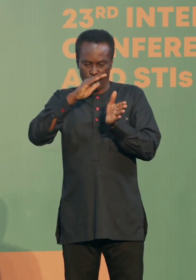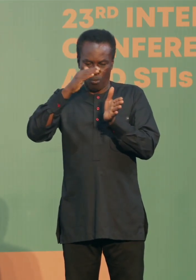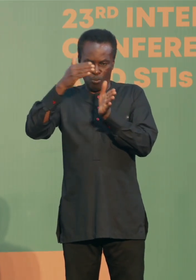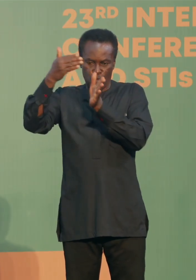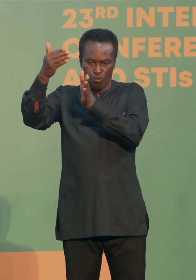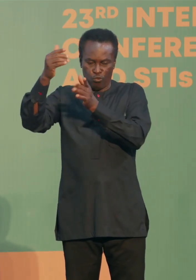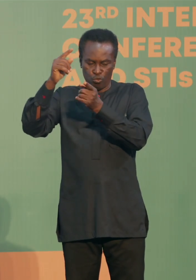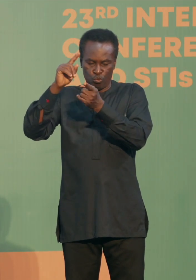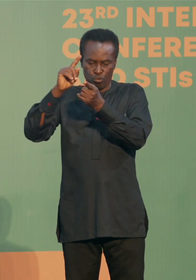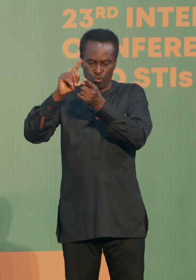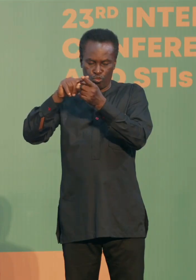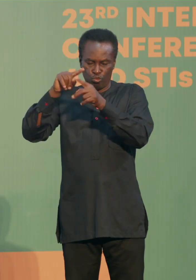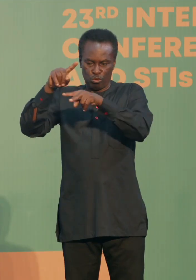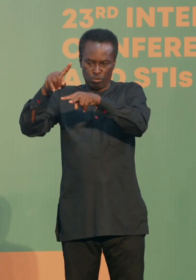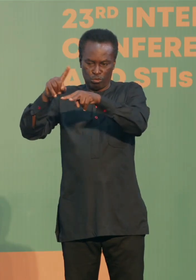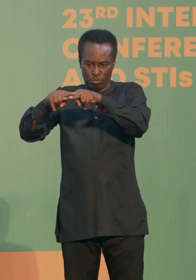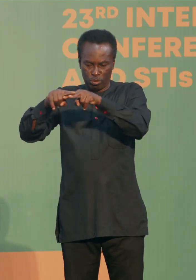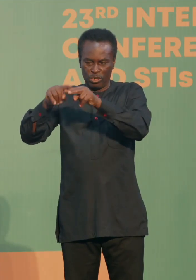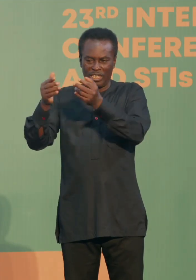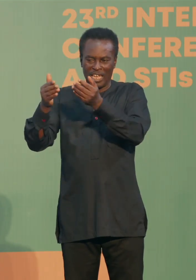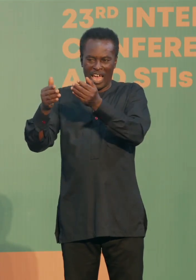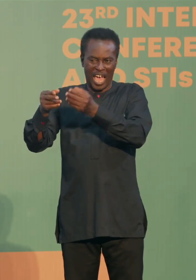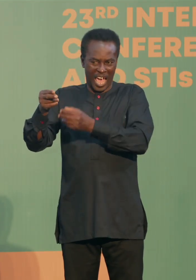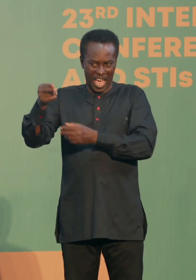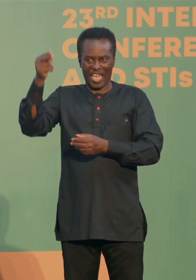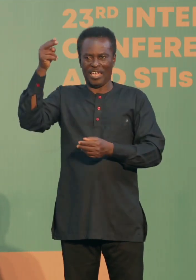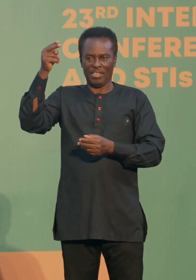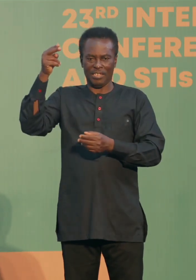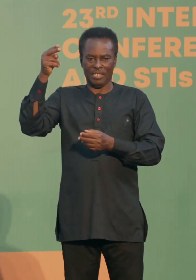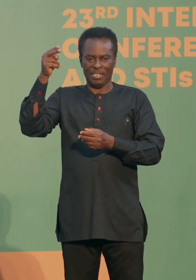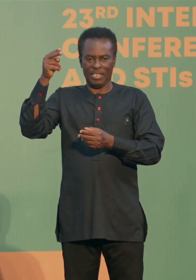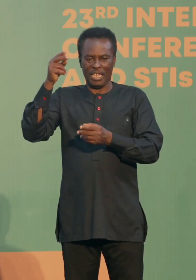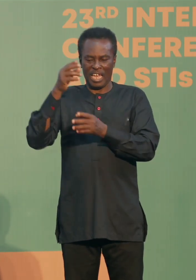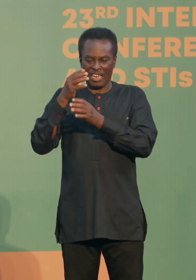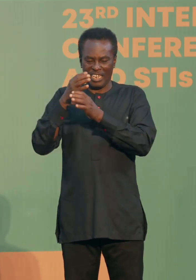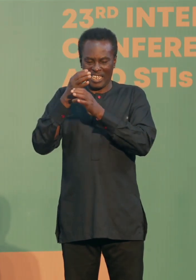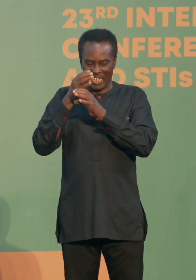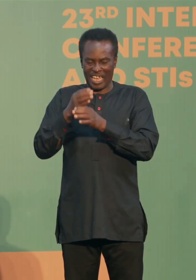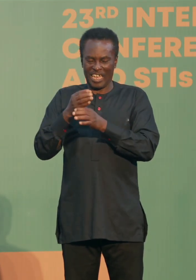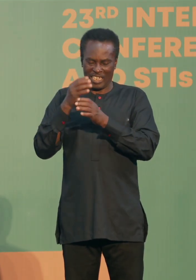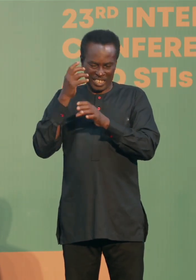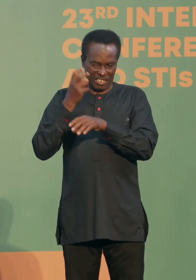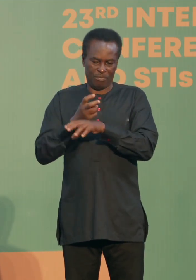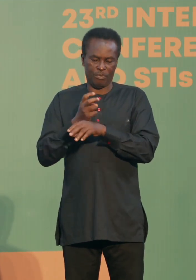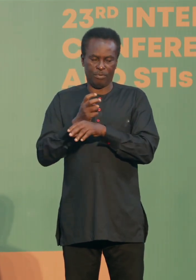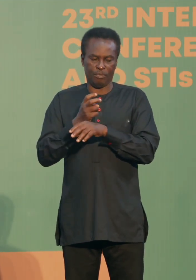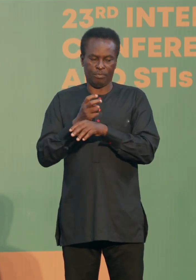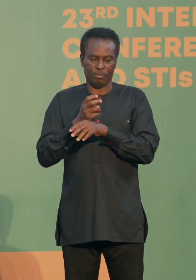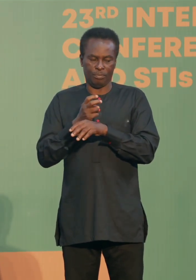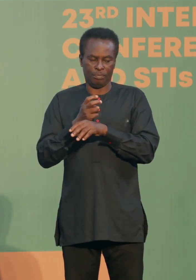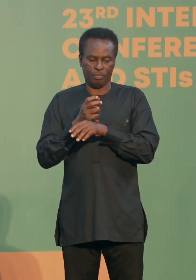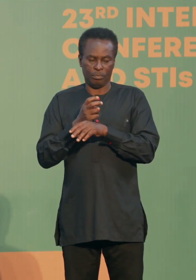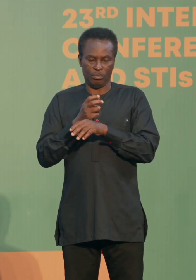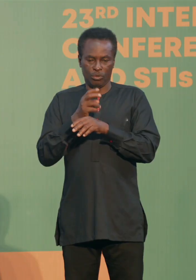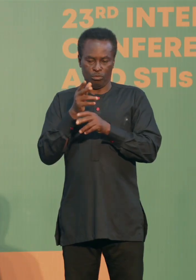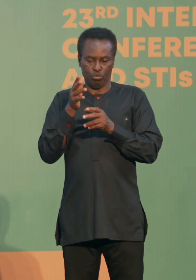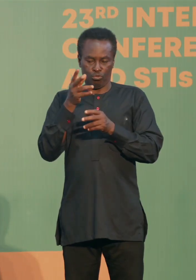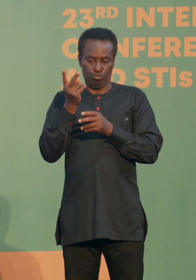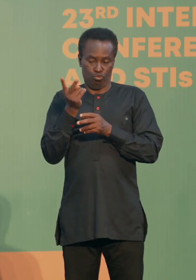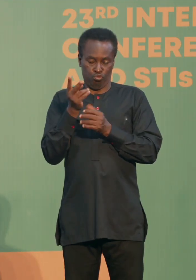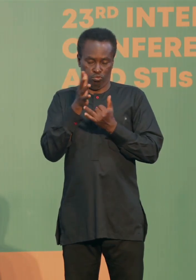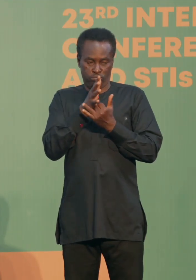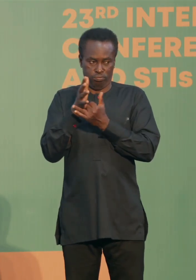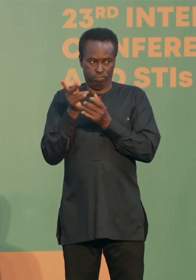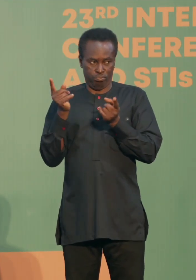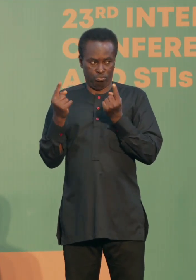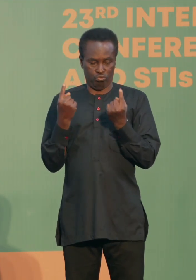among HIV-infected women is much higher, and treatment outcome is poor. We did this through WHO as part